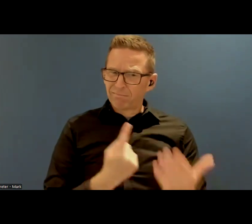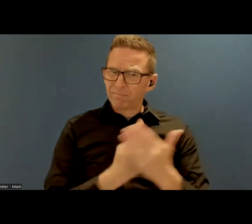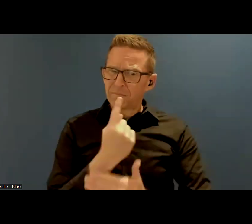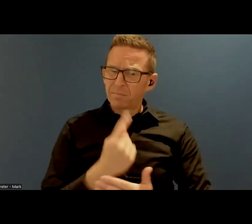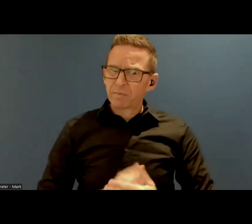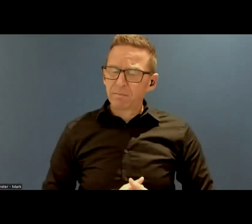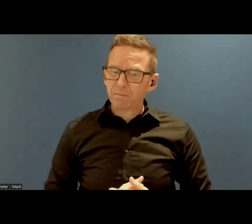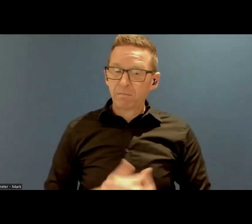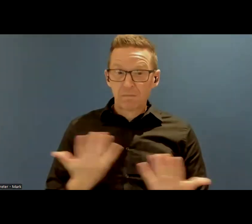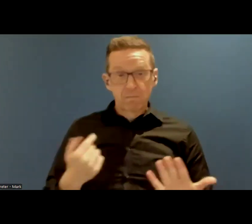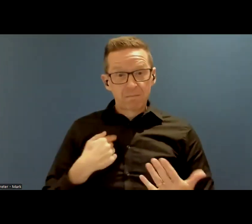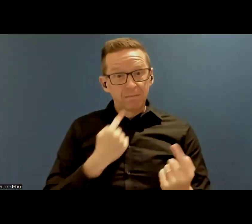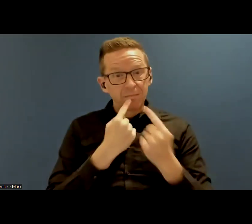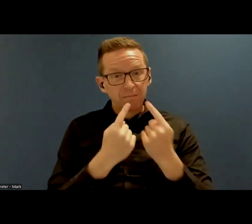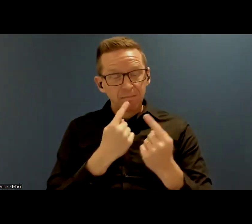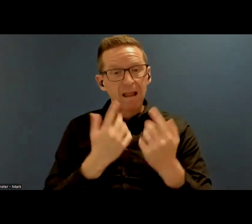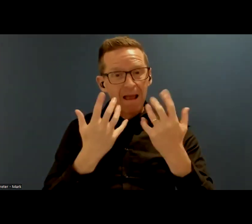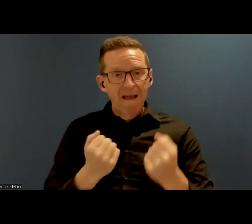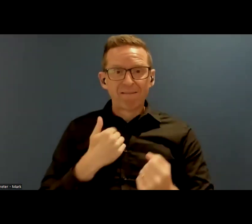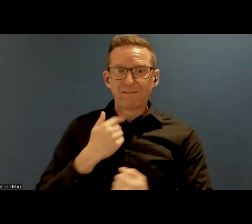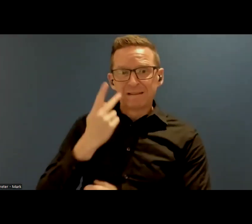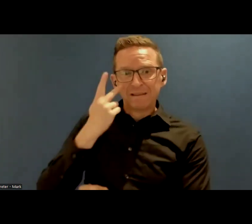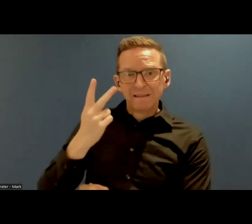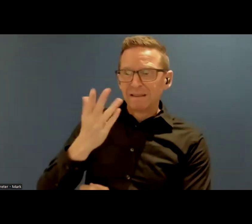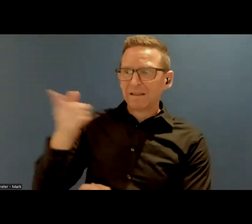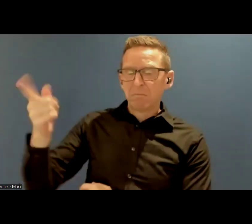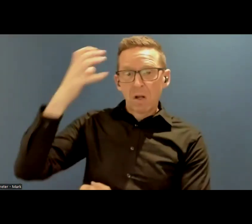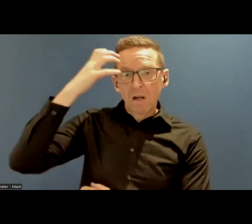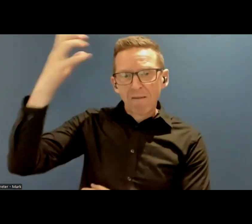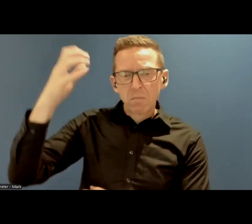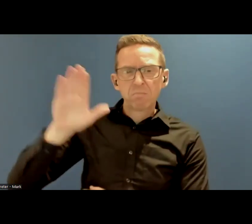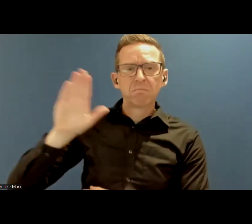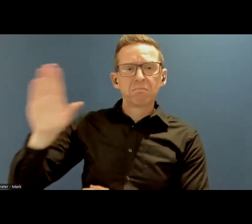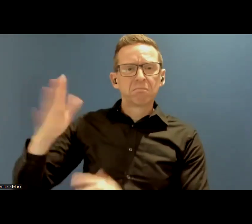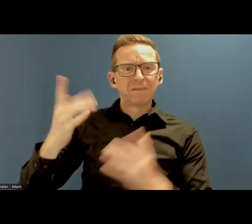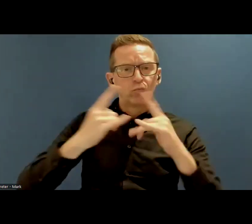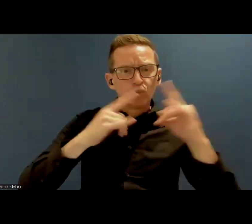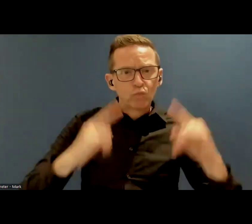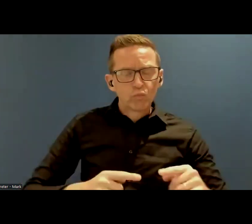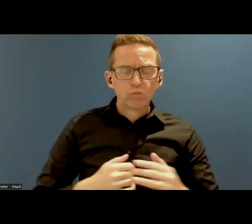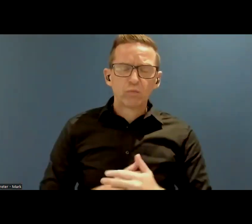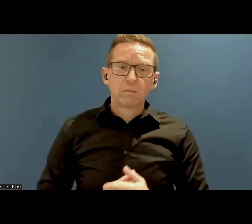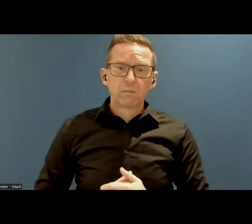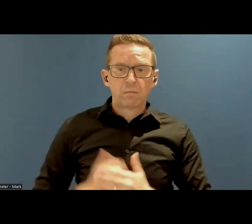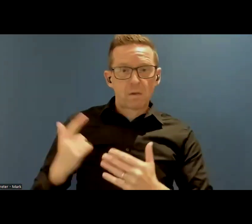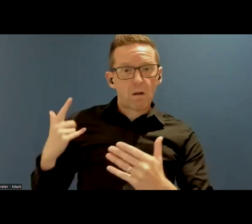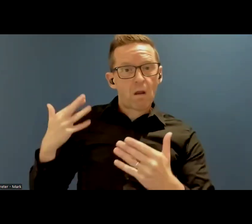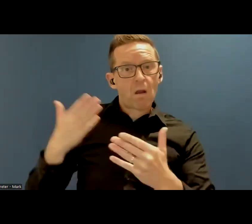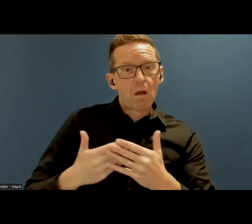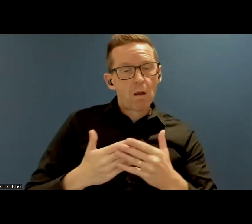with governmental or state institutions. Many times, these institutions are